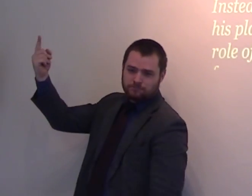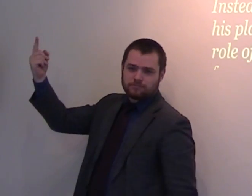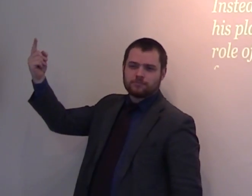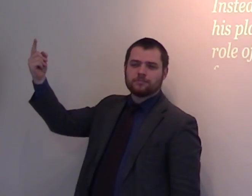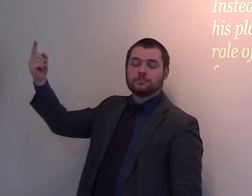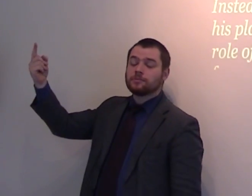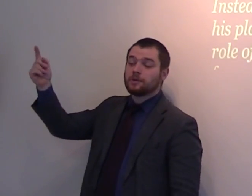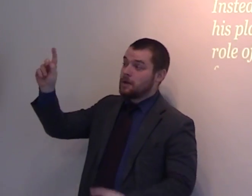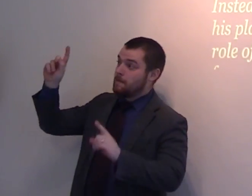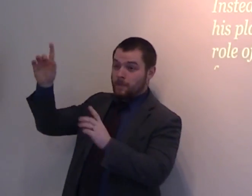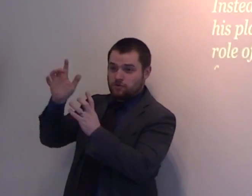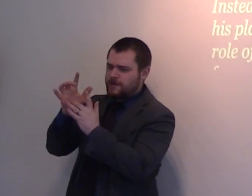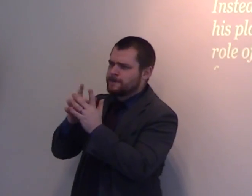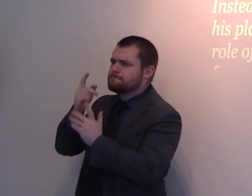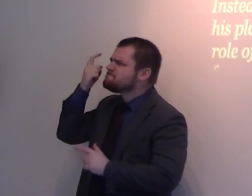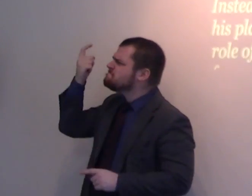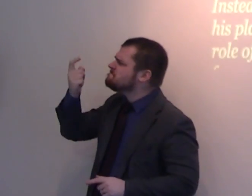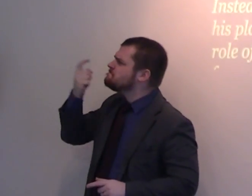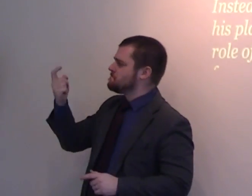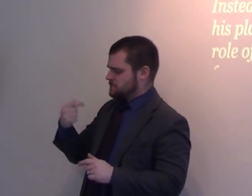but he did not think that his being equal with God